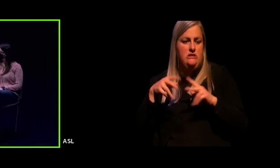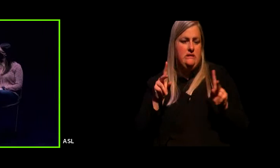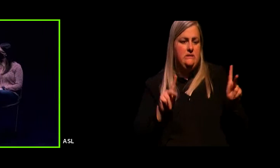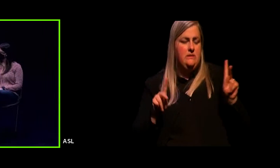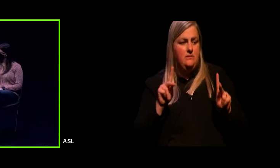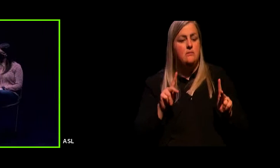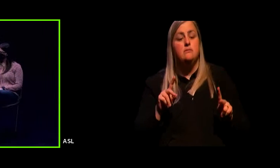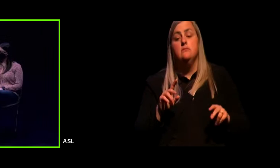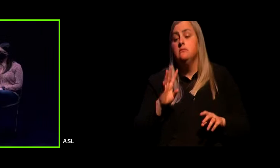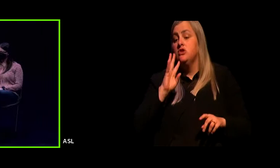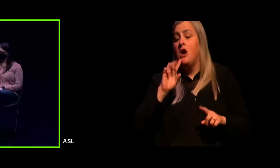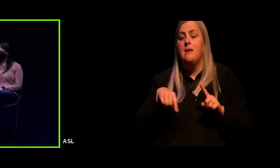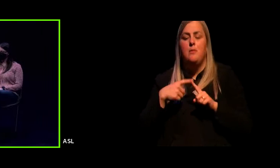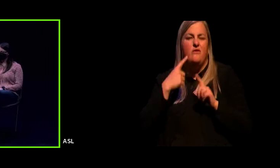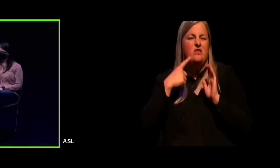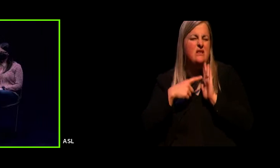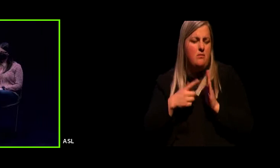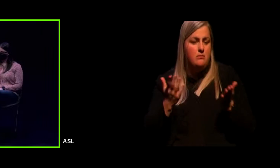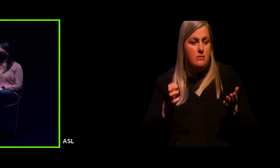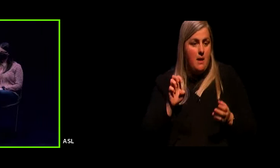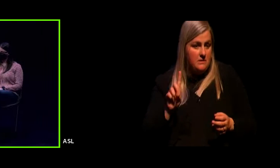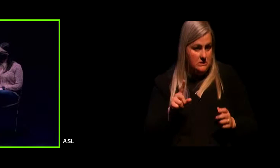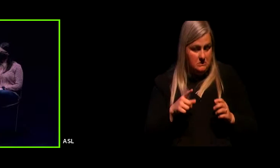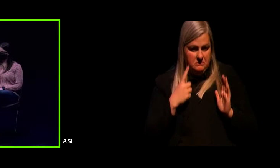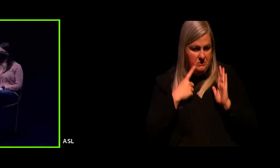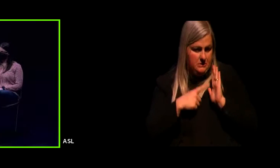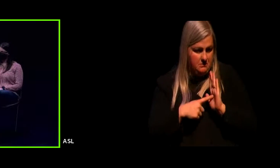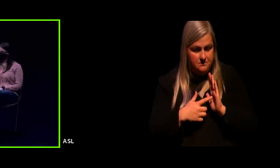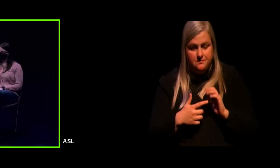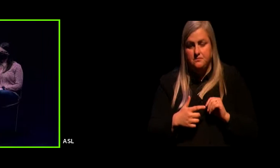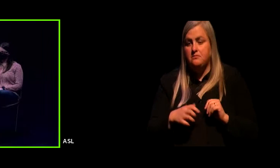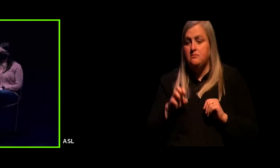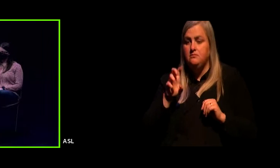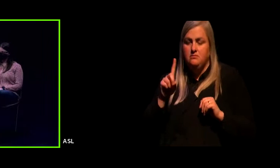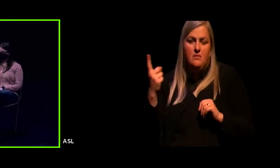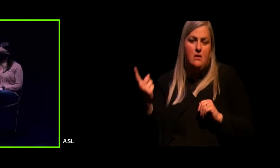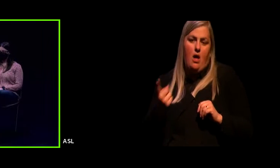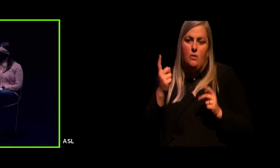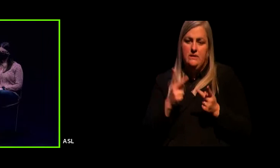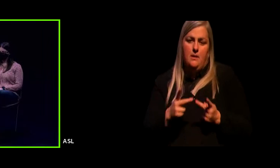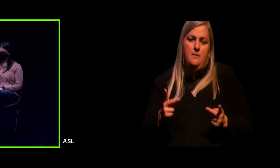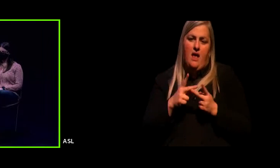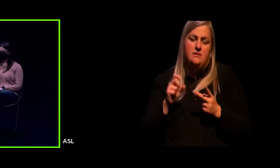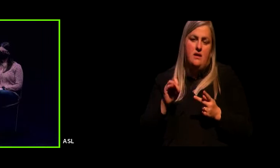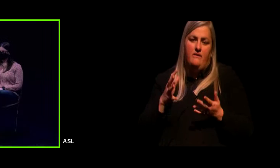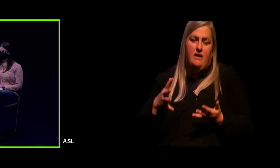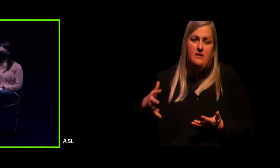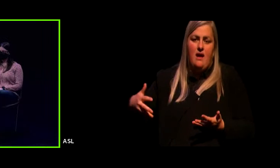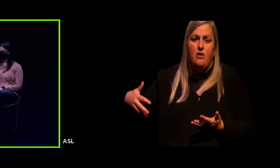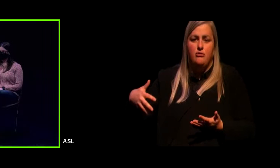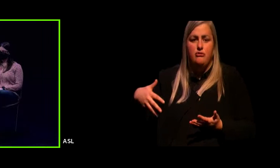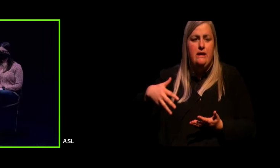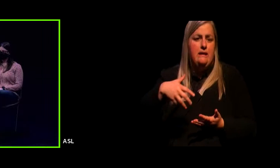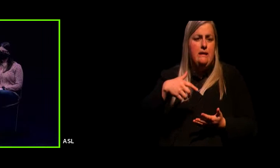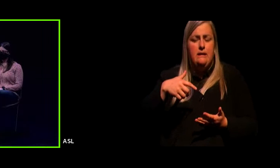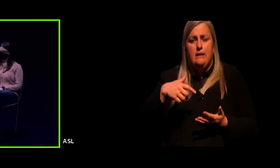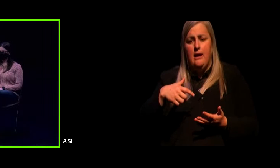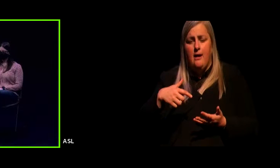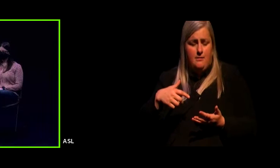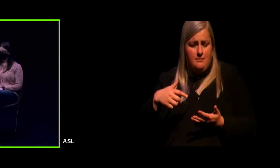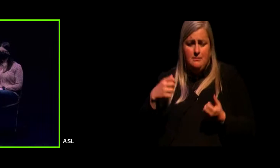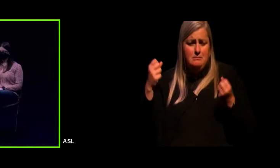about, like, say if we have a place like Edmonton, which has always been a place of gathering. It's not like one nation, this is their territory forever.